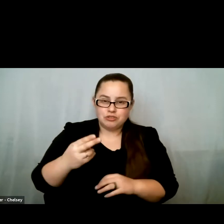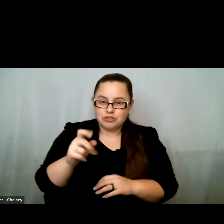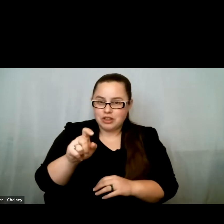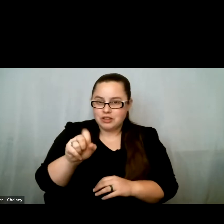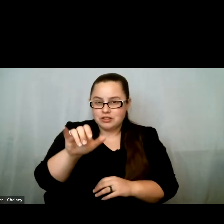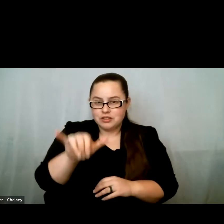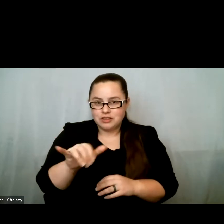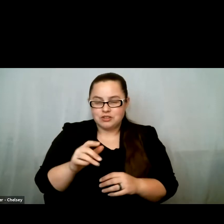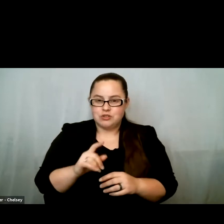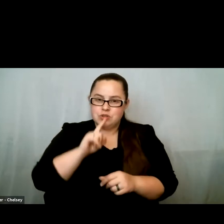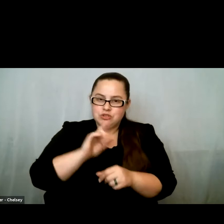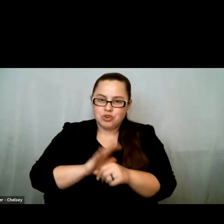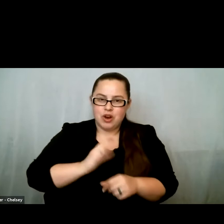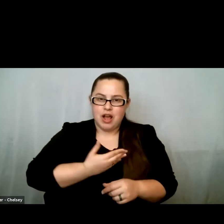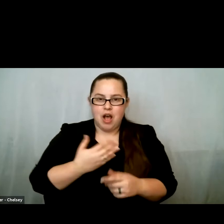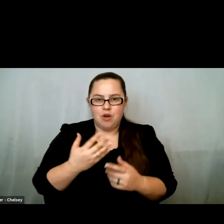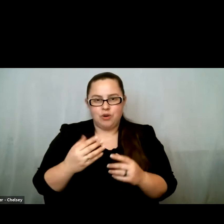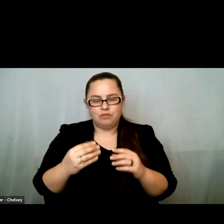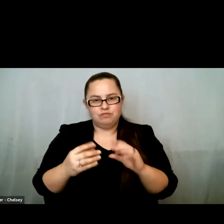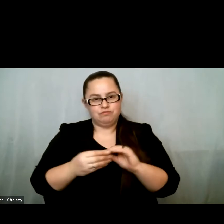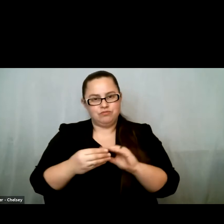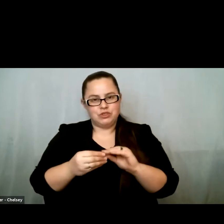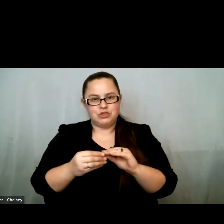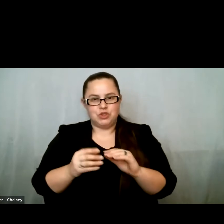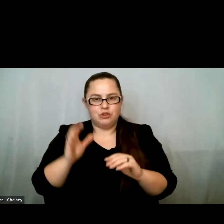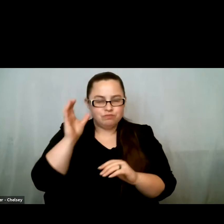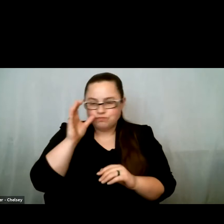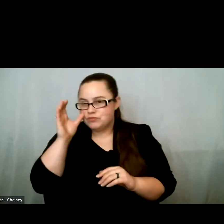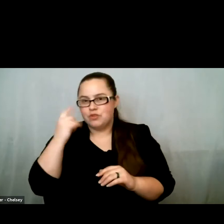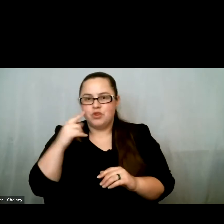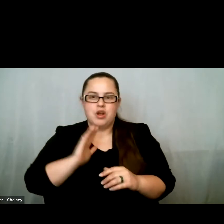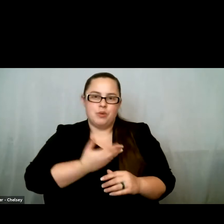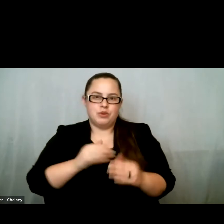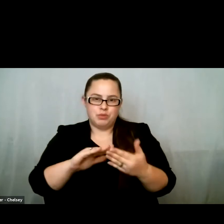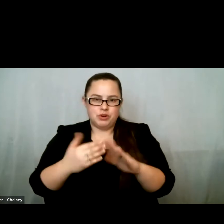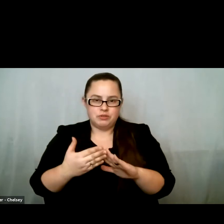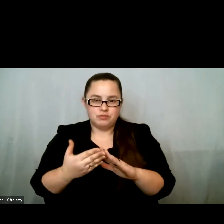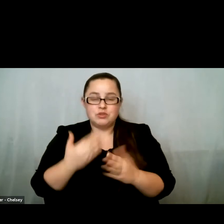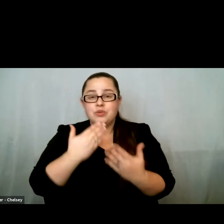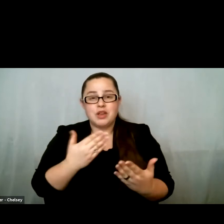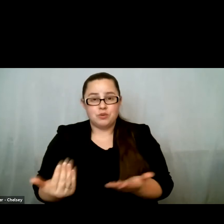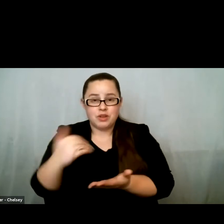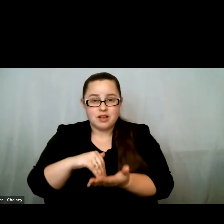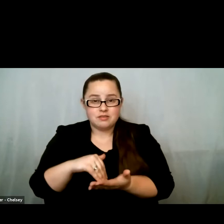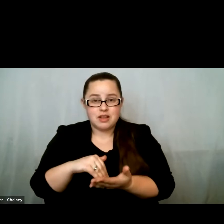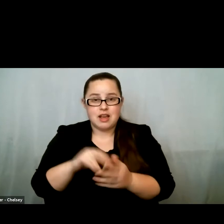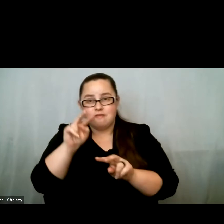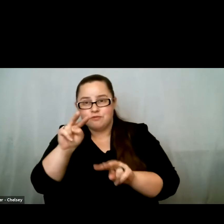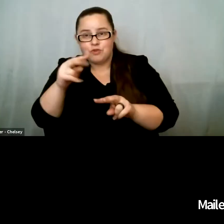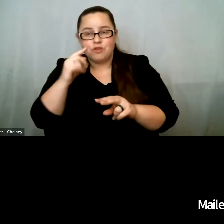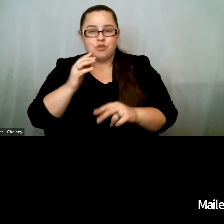sure our voice is heard for those who are hearing impaired. So thank you again, and I look forward to tonight's dialogue.